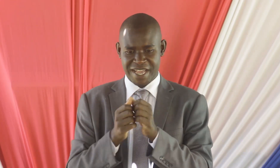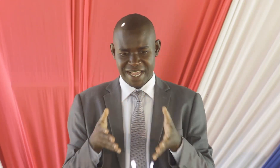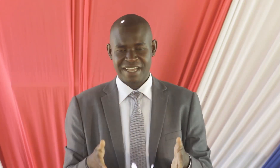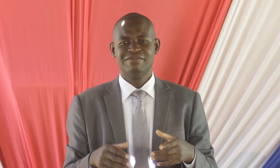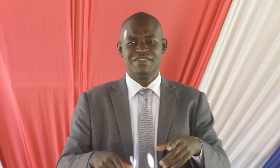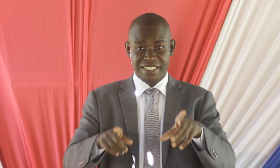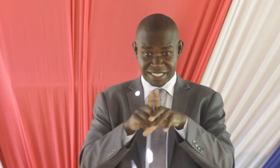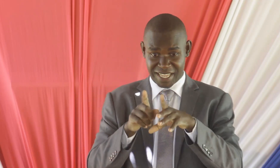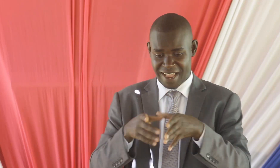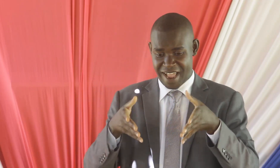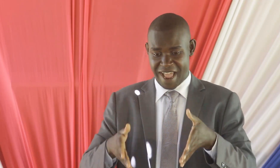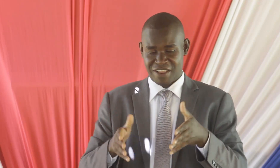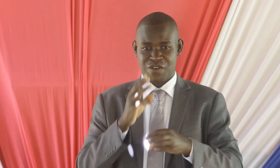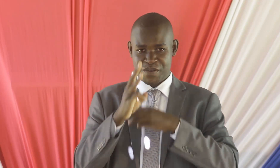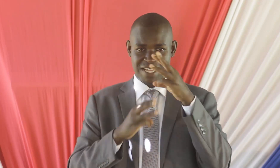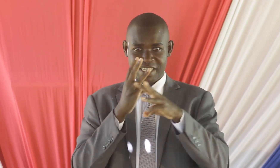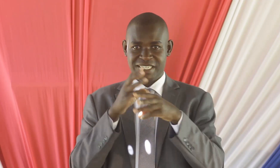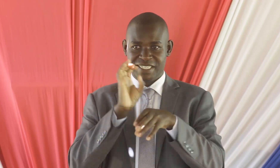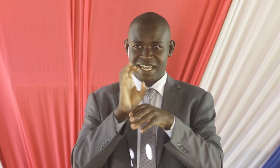Then, after staying with him there,